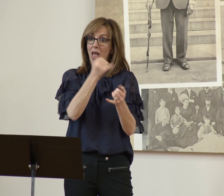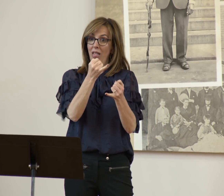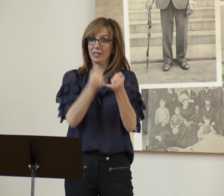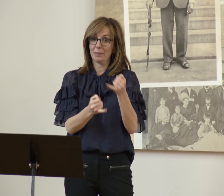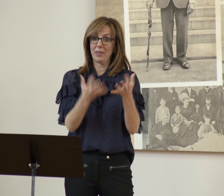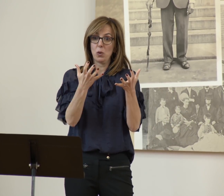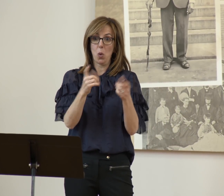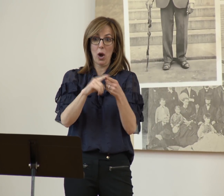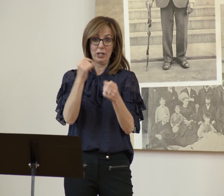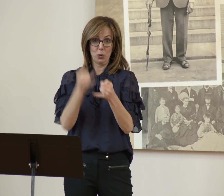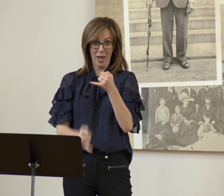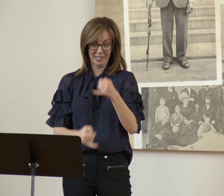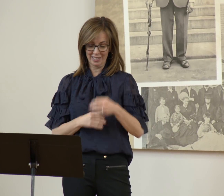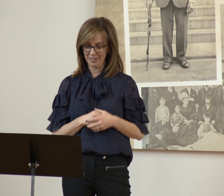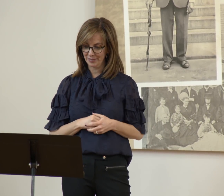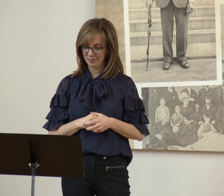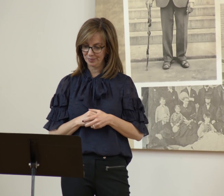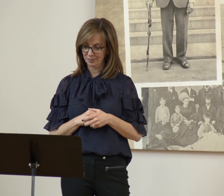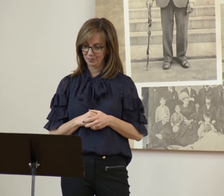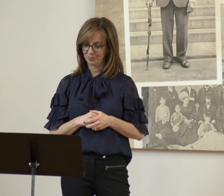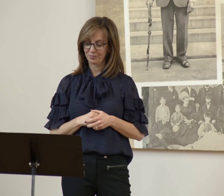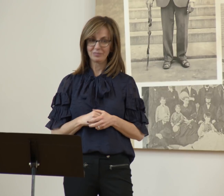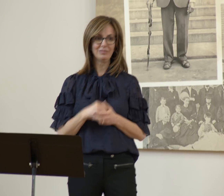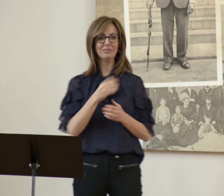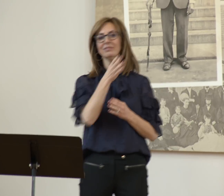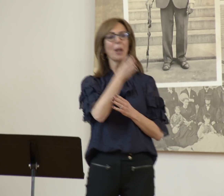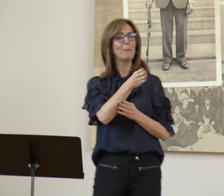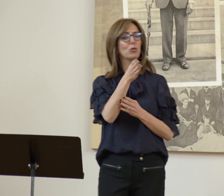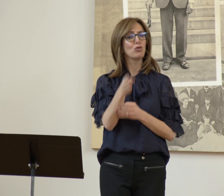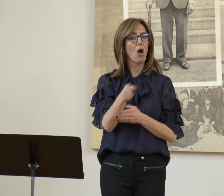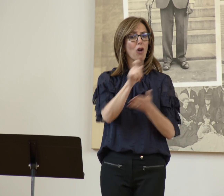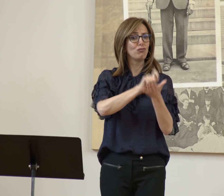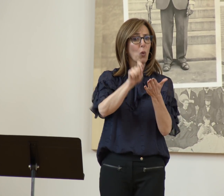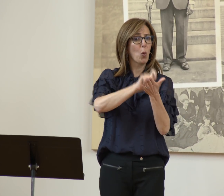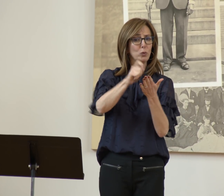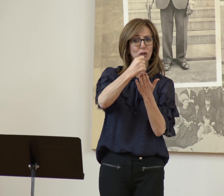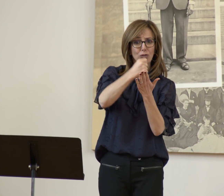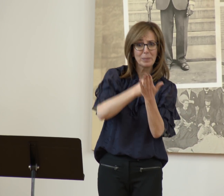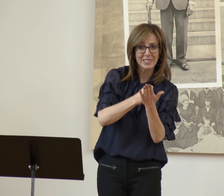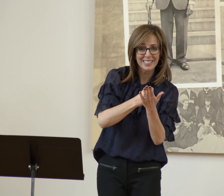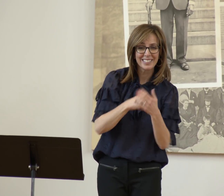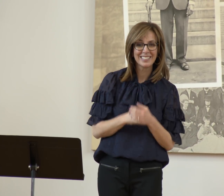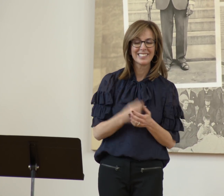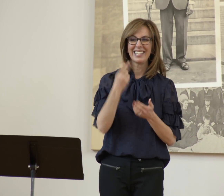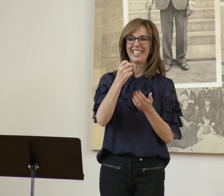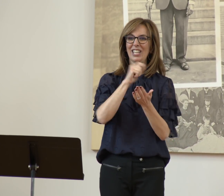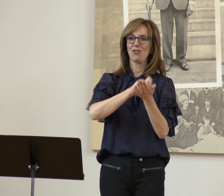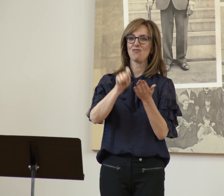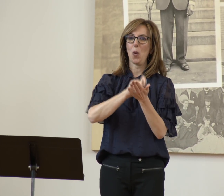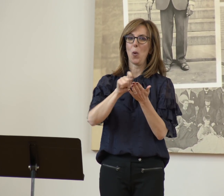to motivate him to get to where he ultimately landed. Bernard Bragg wrote